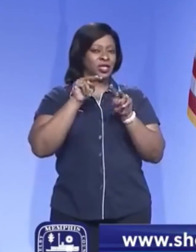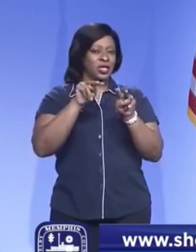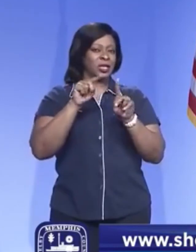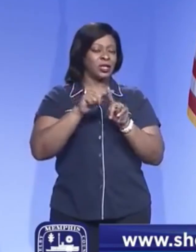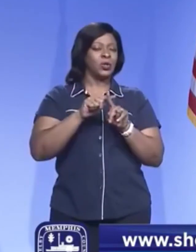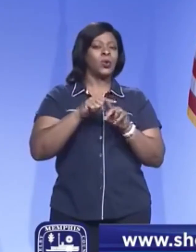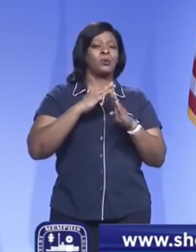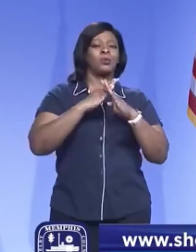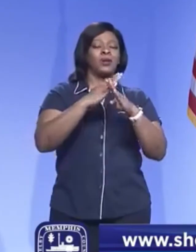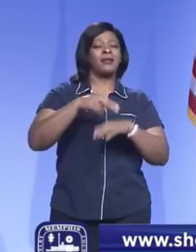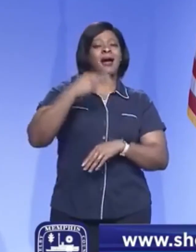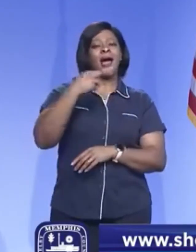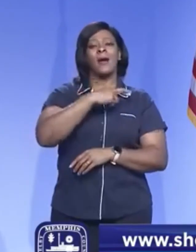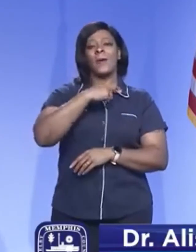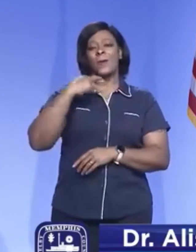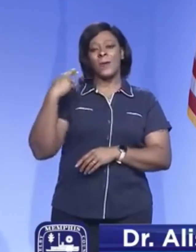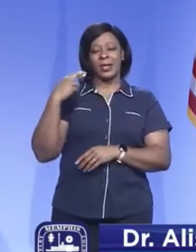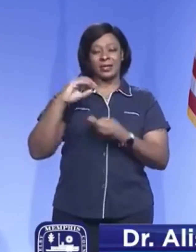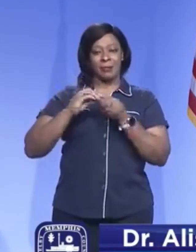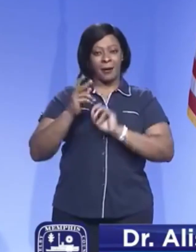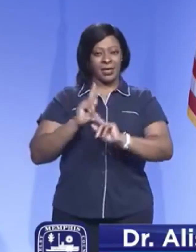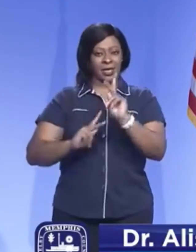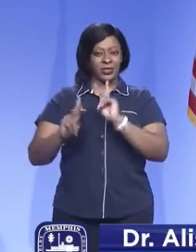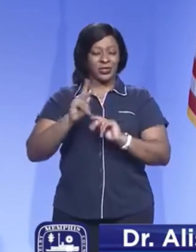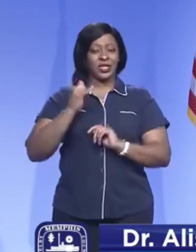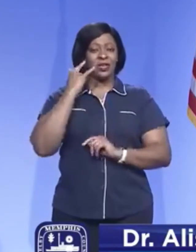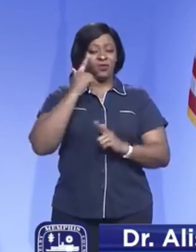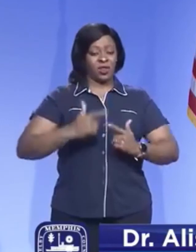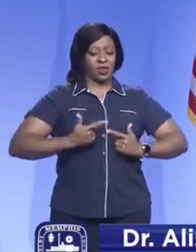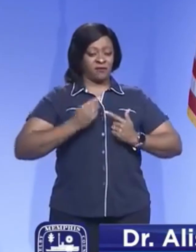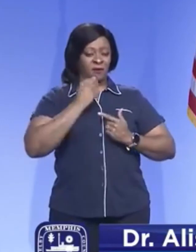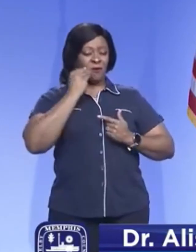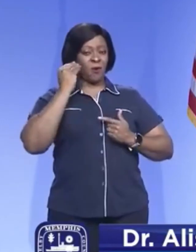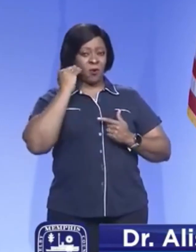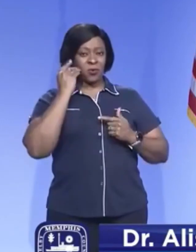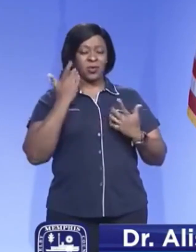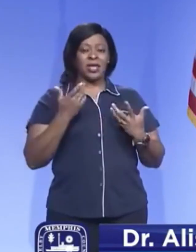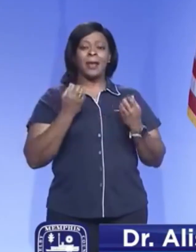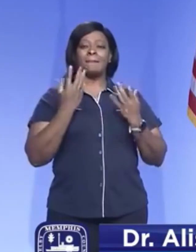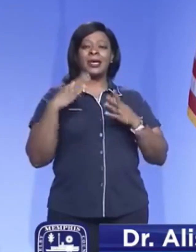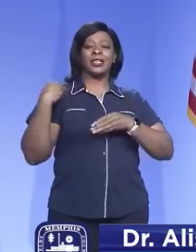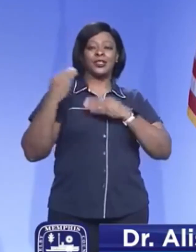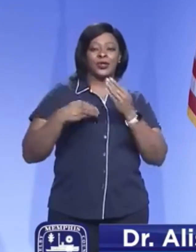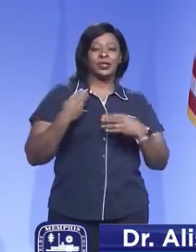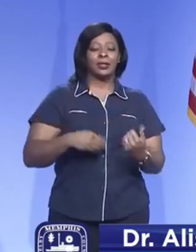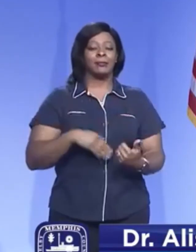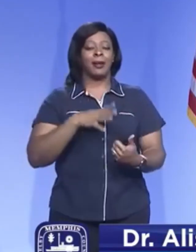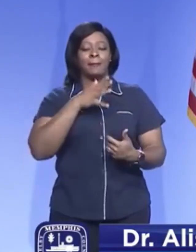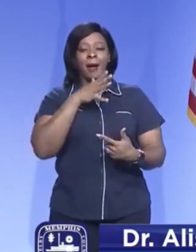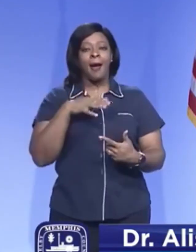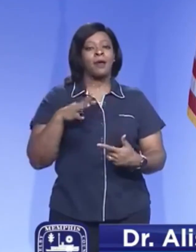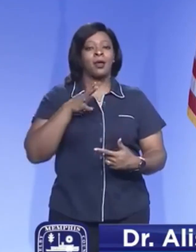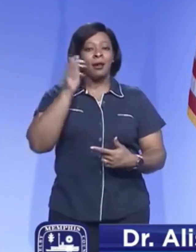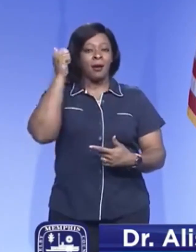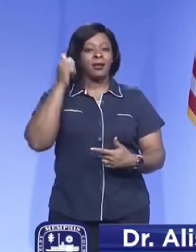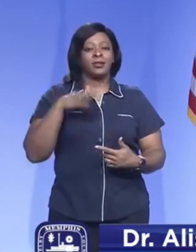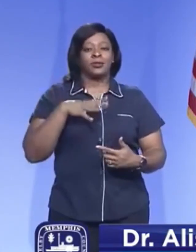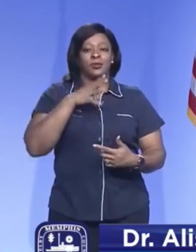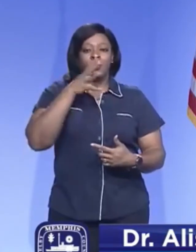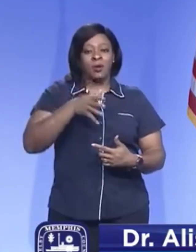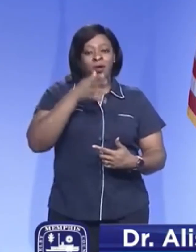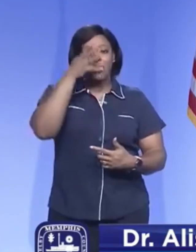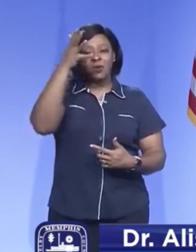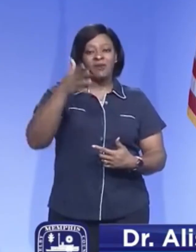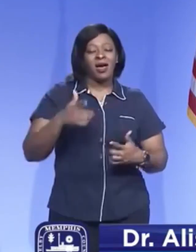vulnerable populations. If you are in a household that's multi-generational, you actually want to wear a mask when you're around